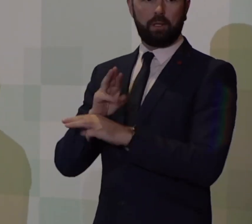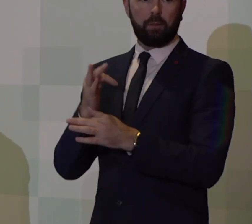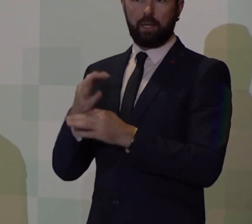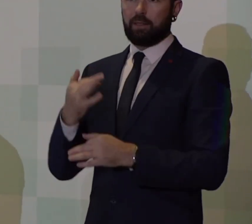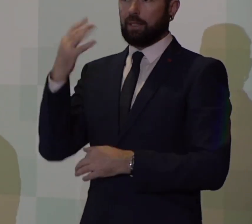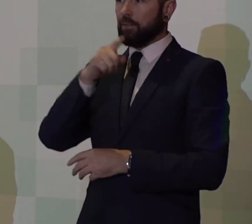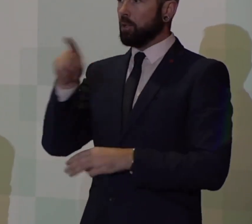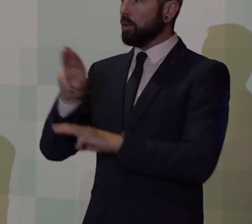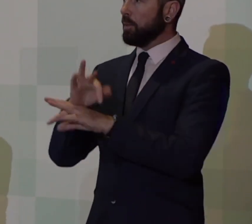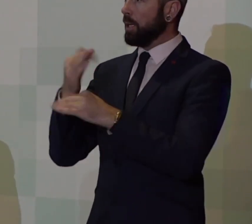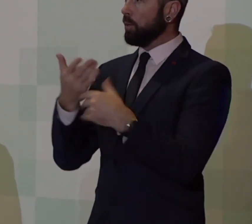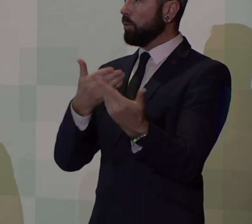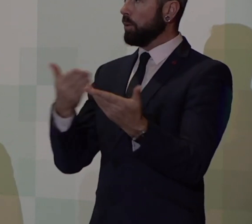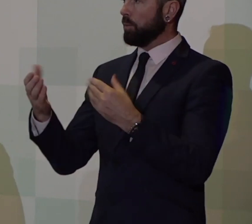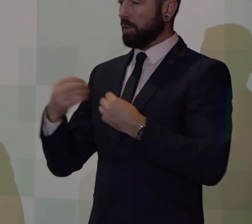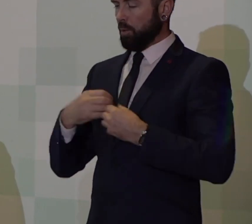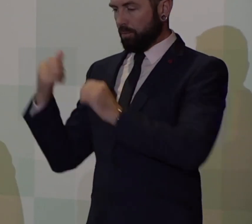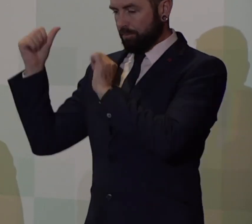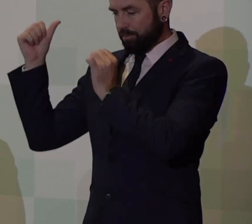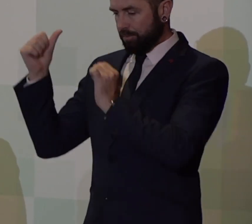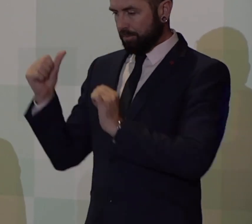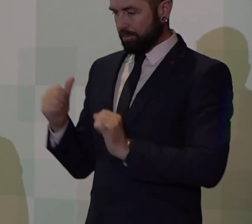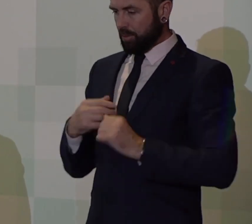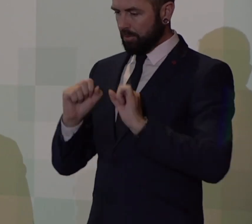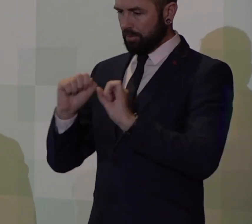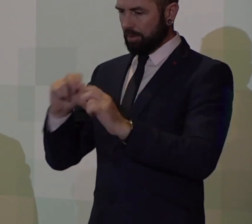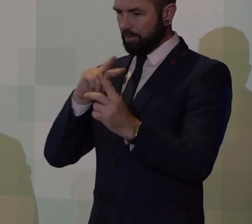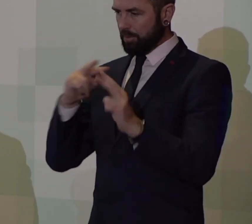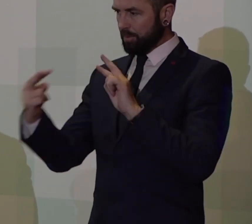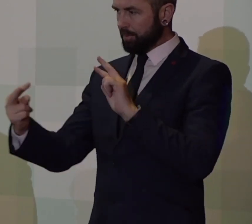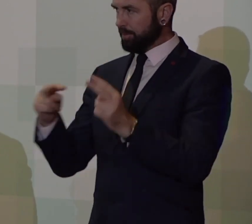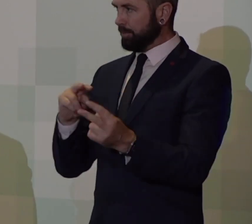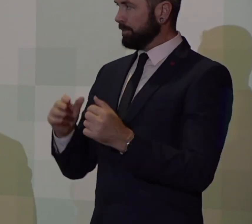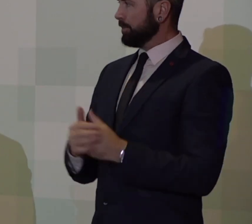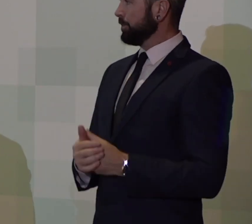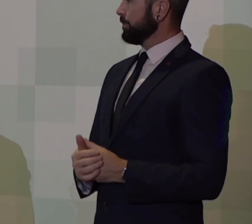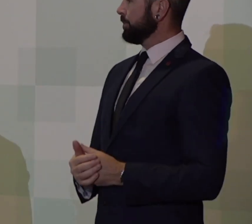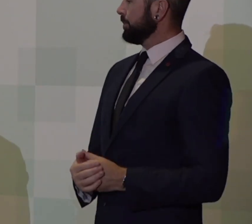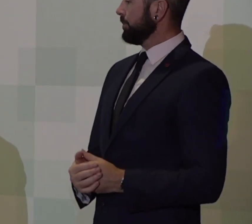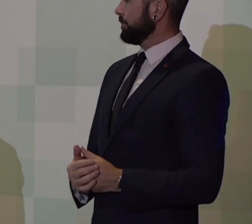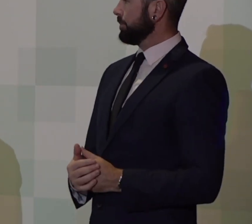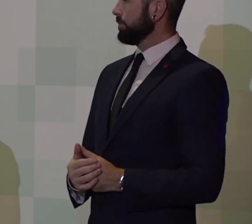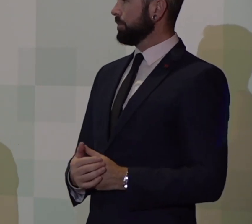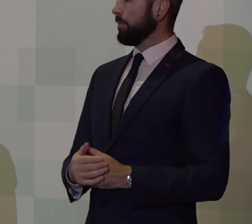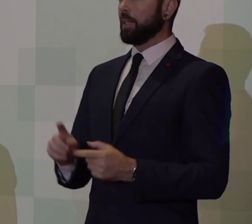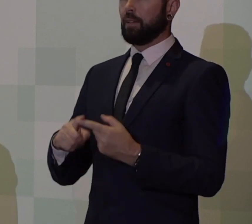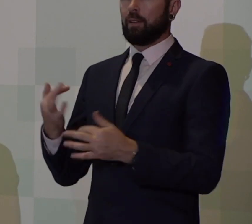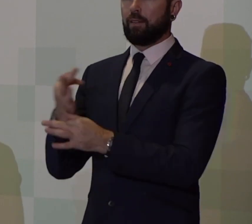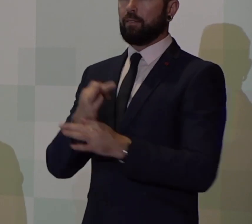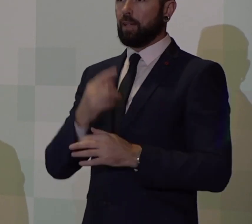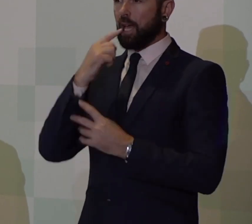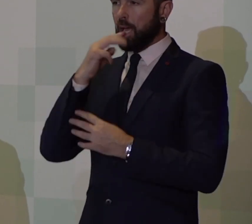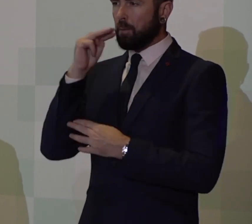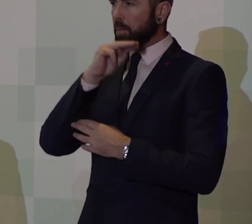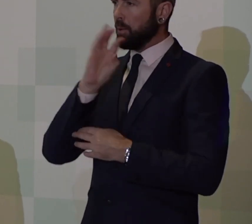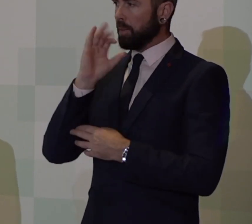are parents, we bring our history to bear. But the family does matter a lot. It